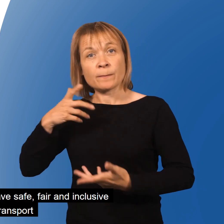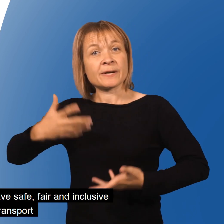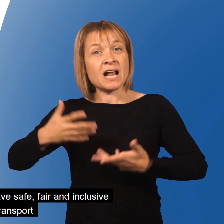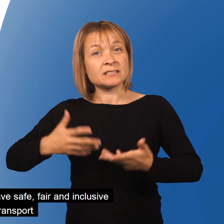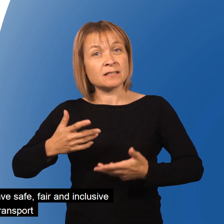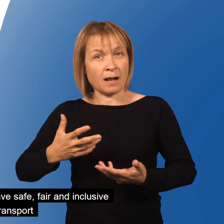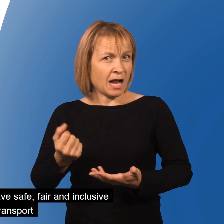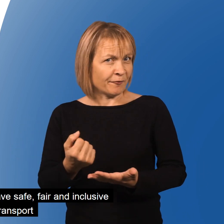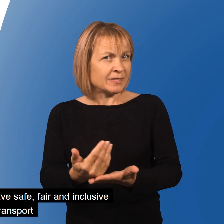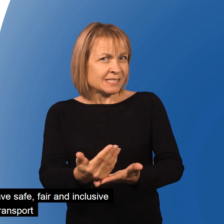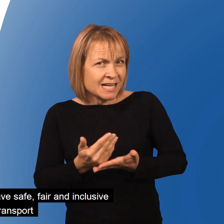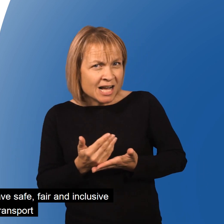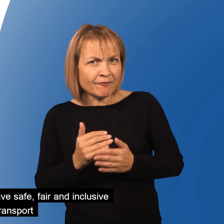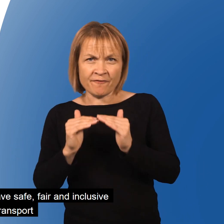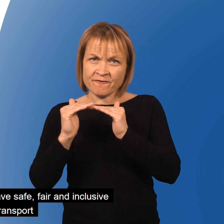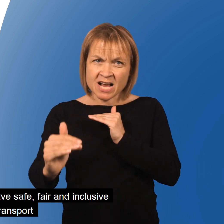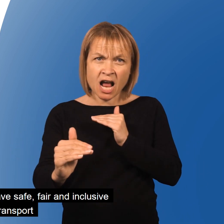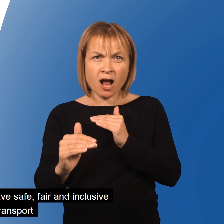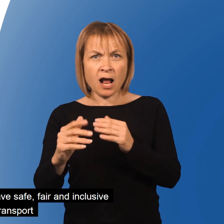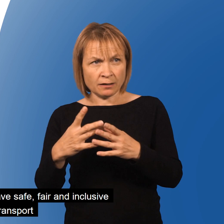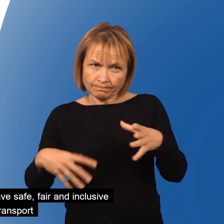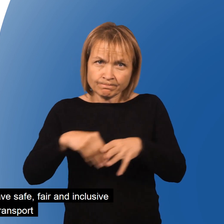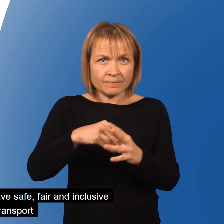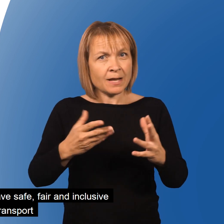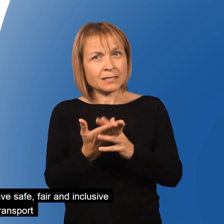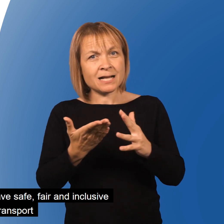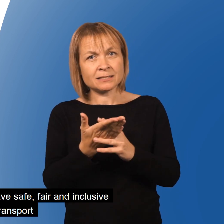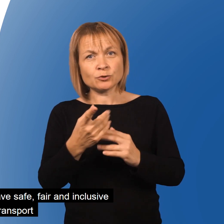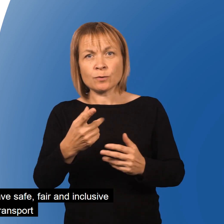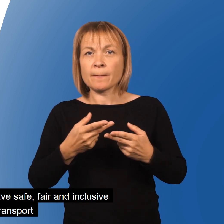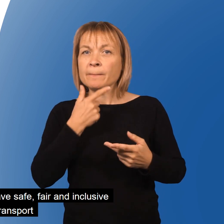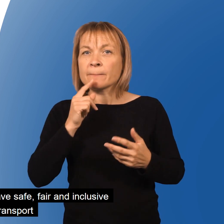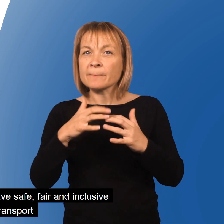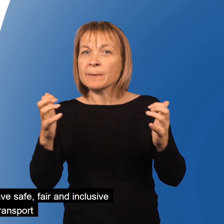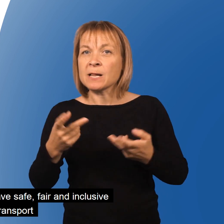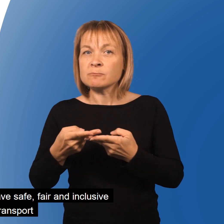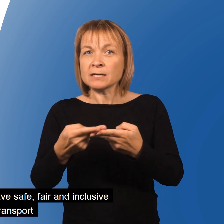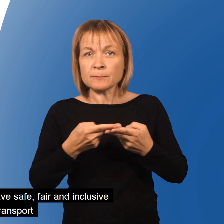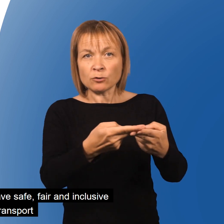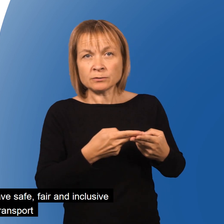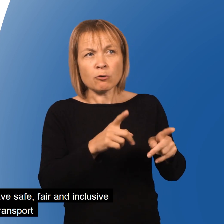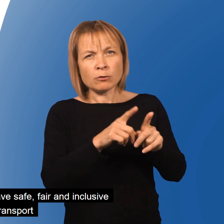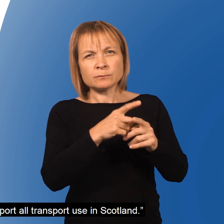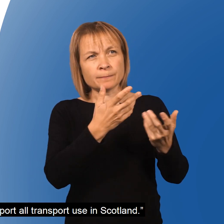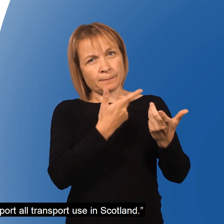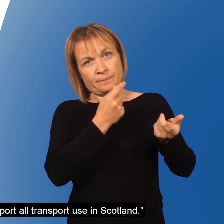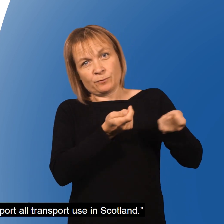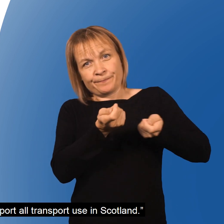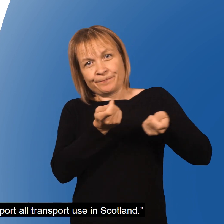BSL users will have safe, fair and inclusive access to public transport and the systems that support all transport use